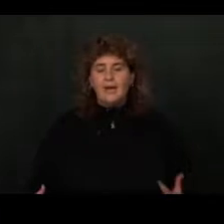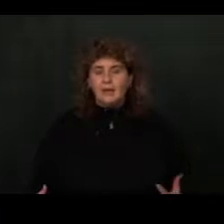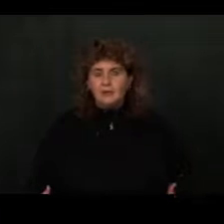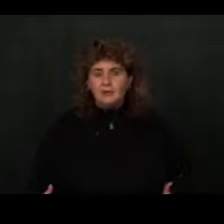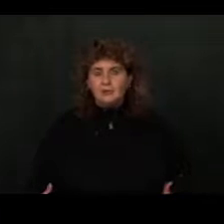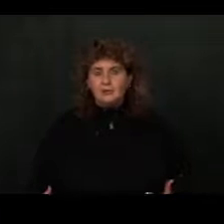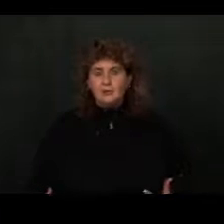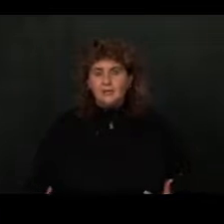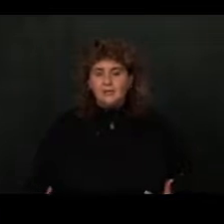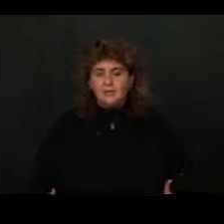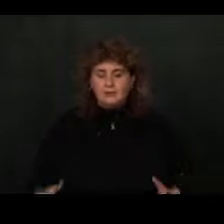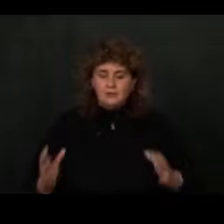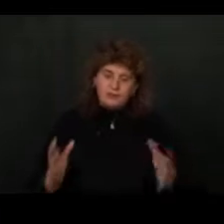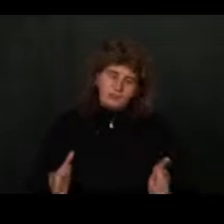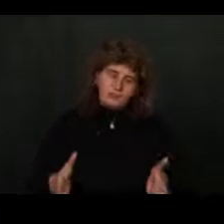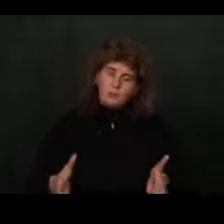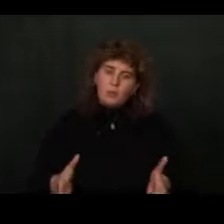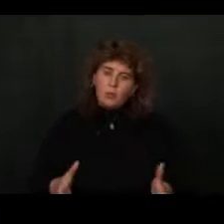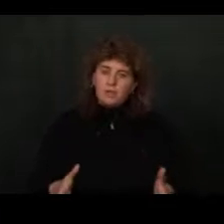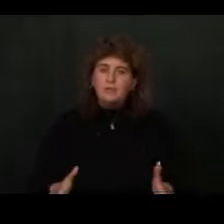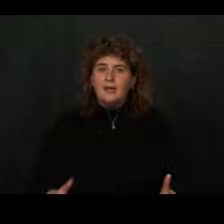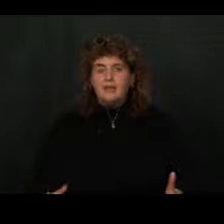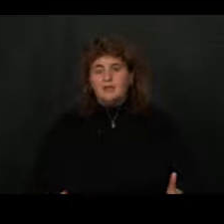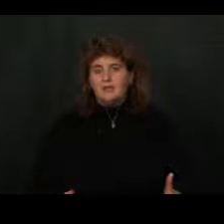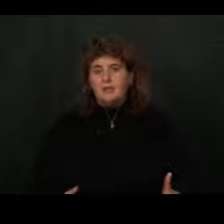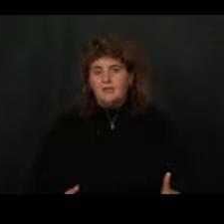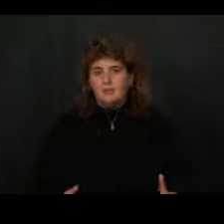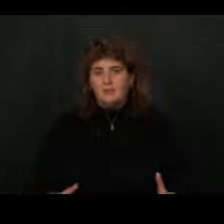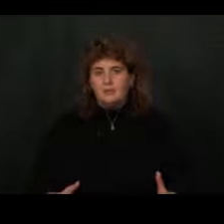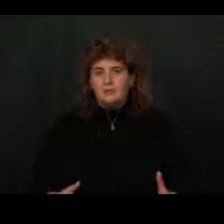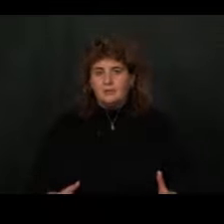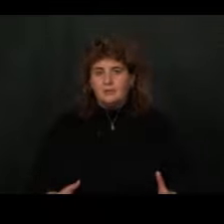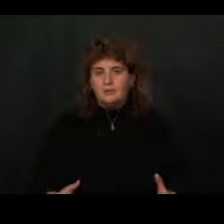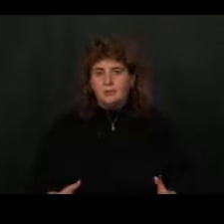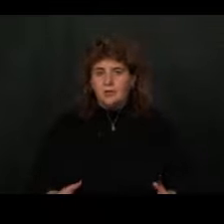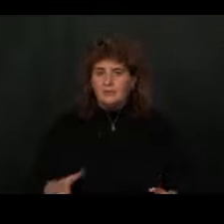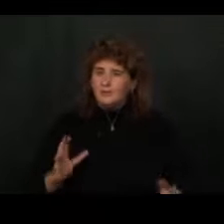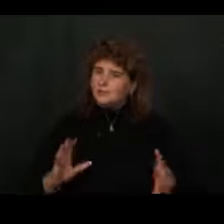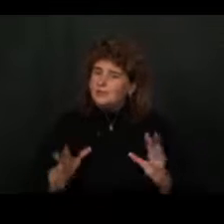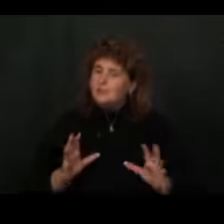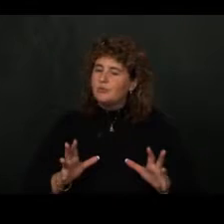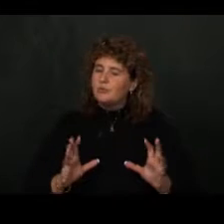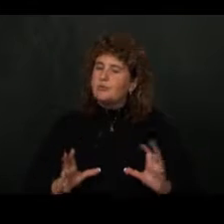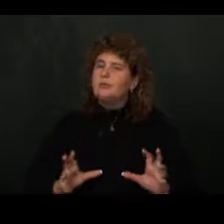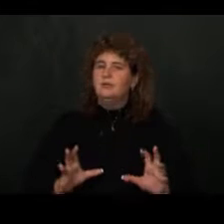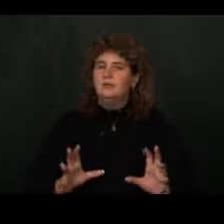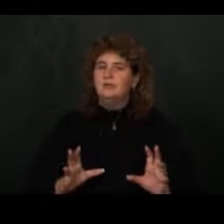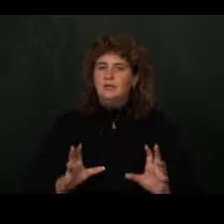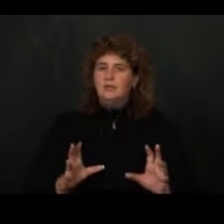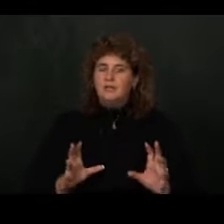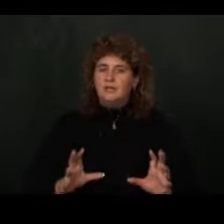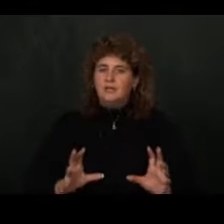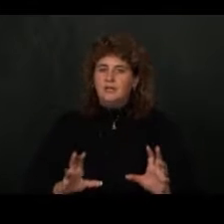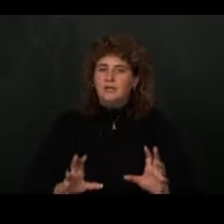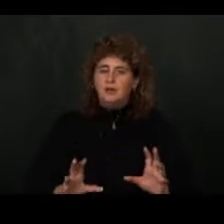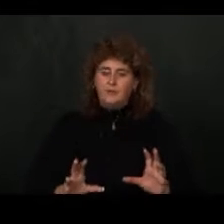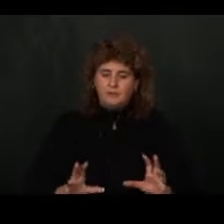catheter associated, it's more than likely Staph saprophyticus. All right, so that's where that's really clinically relevant for